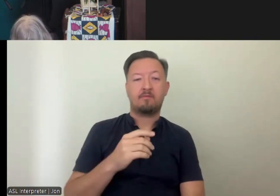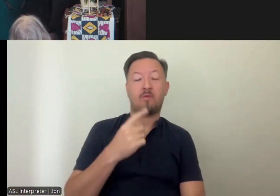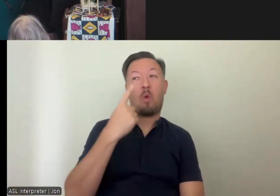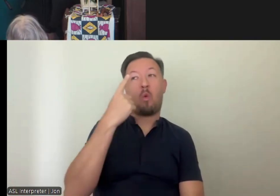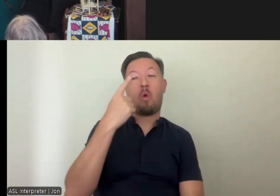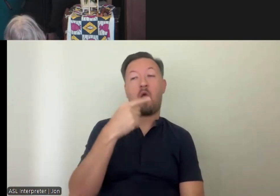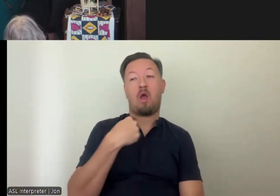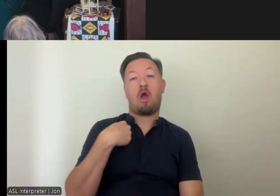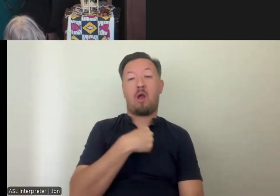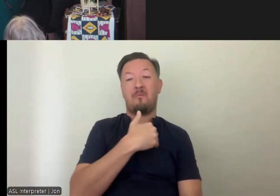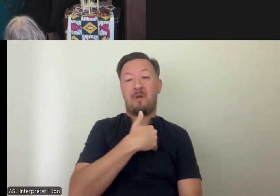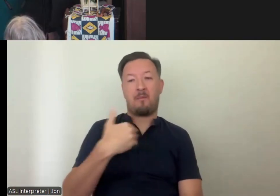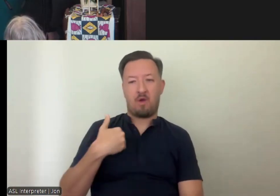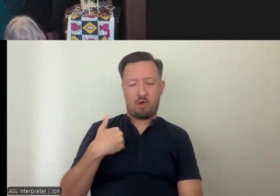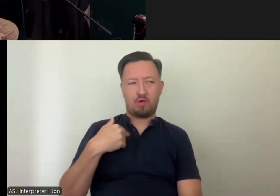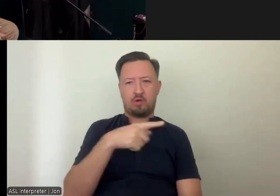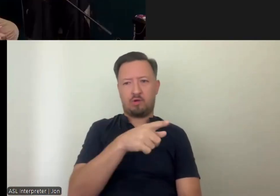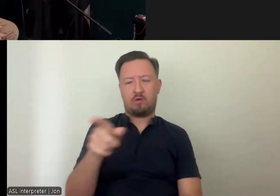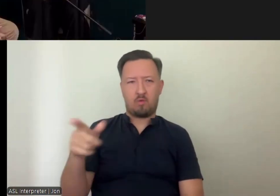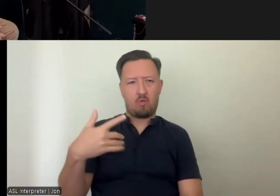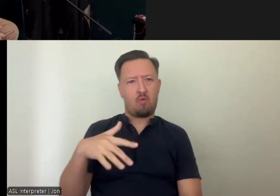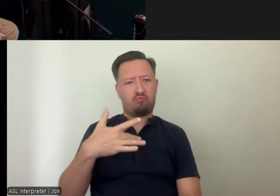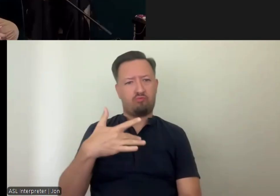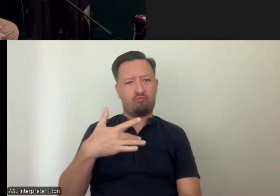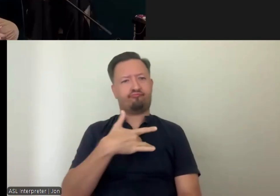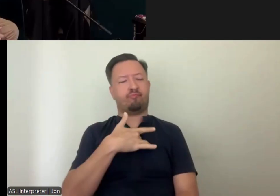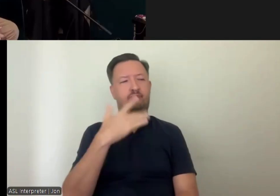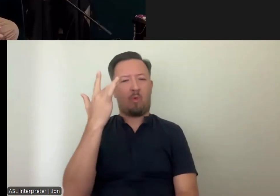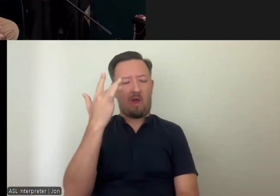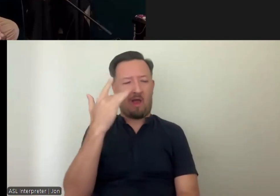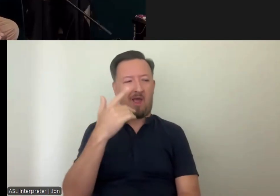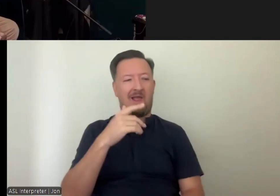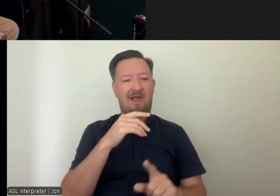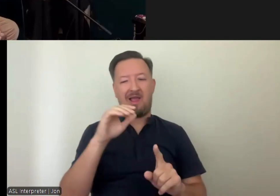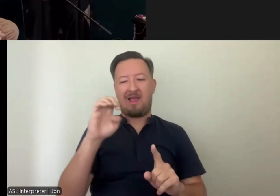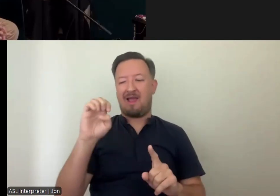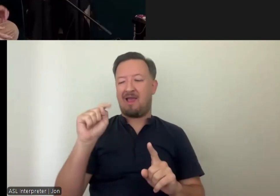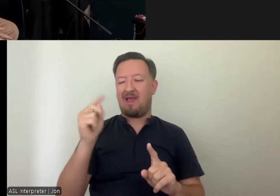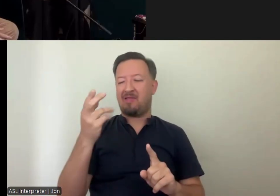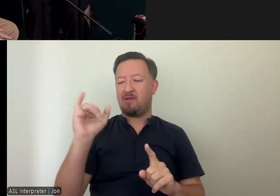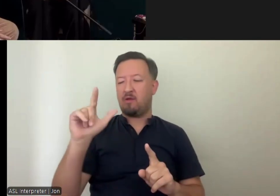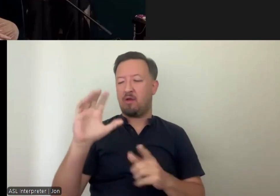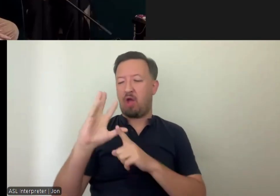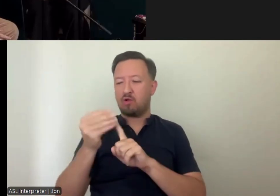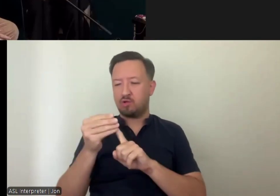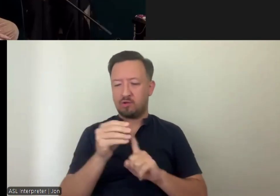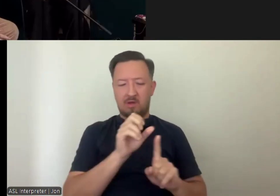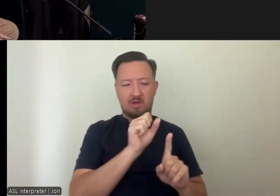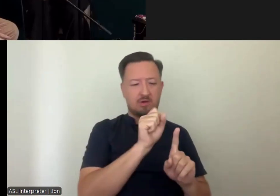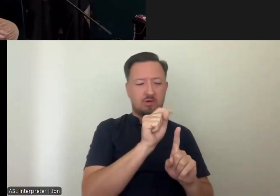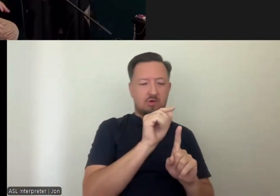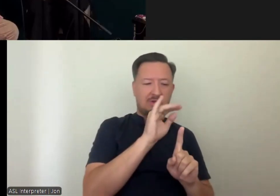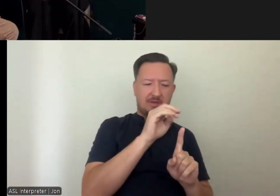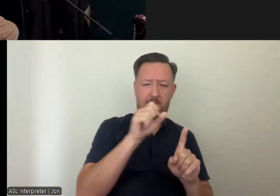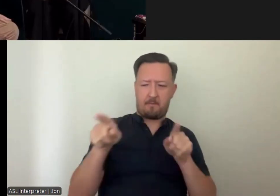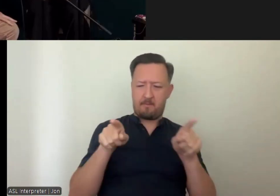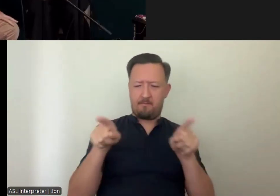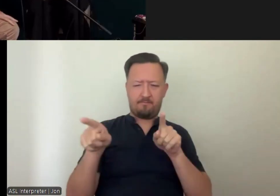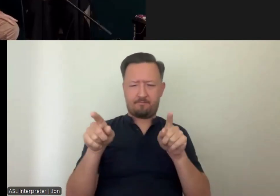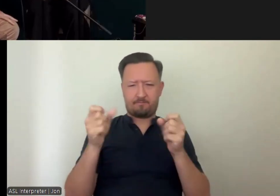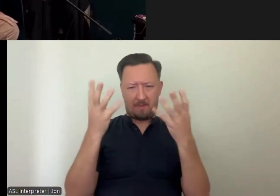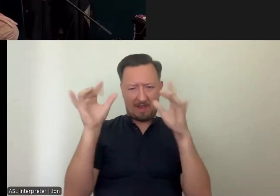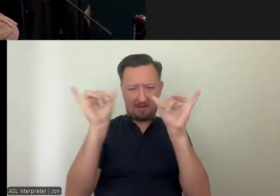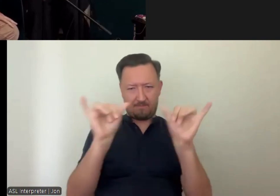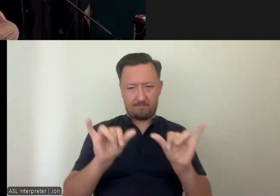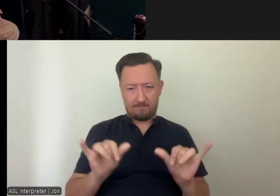how like ethical culture Stoicism is. Yeah. And I think there are many misconceptions about